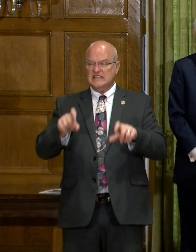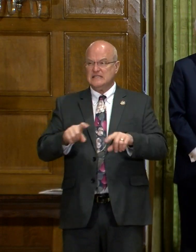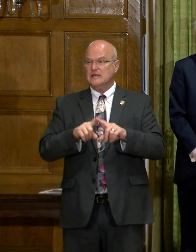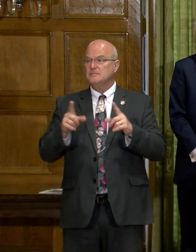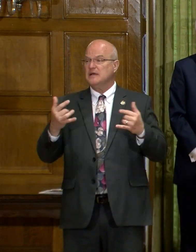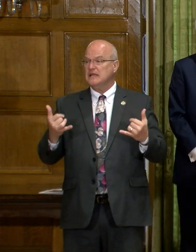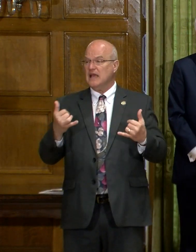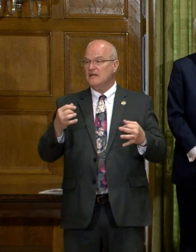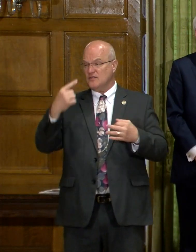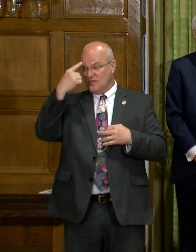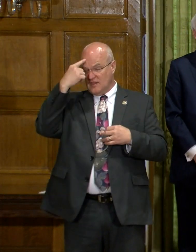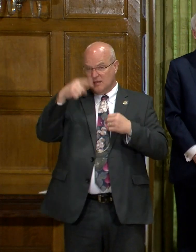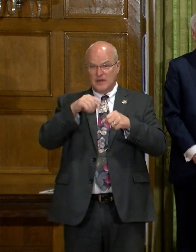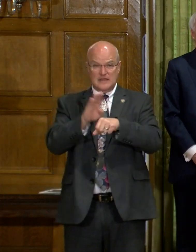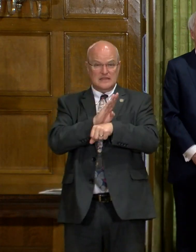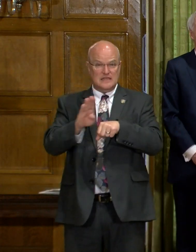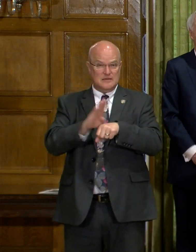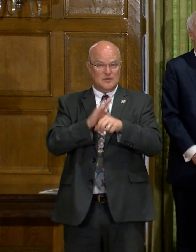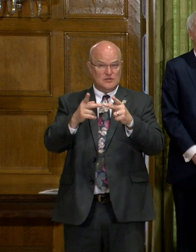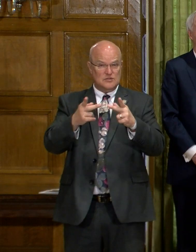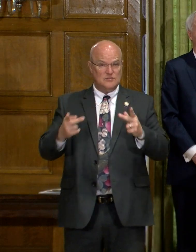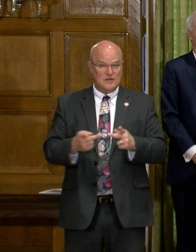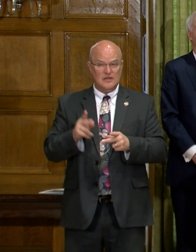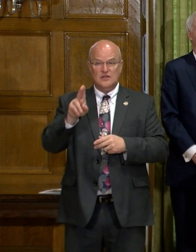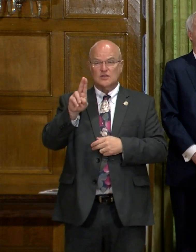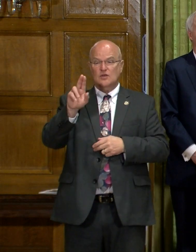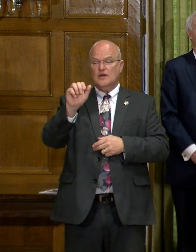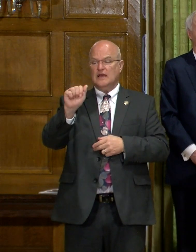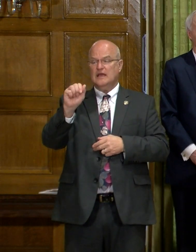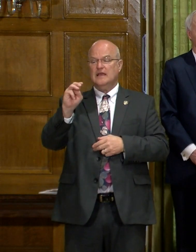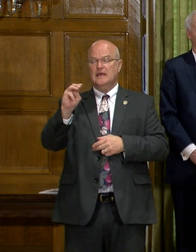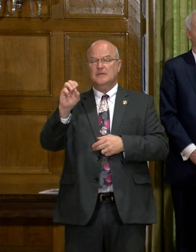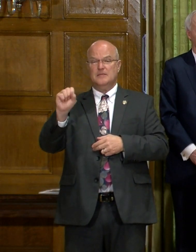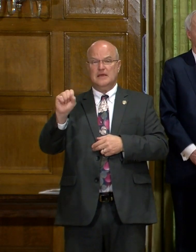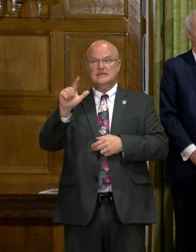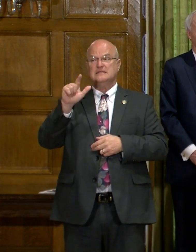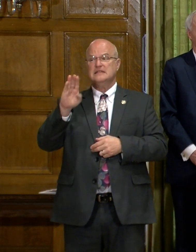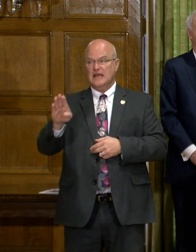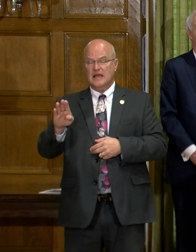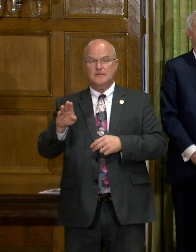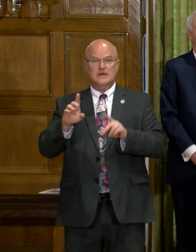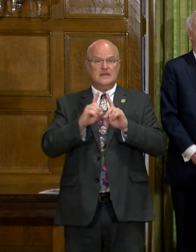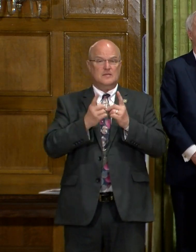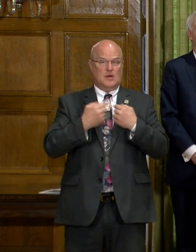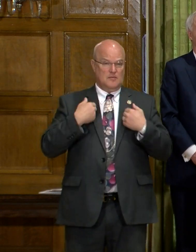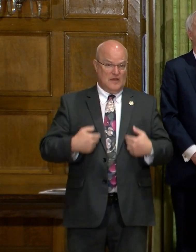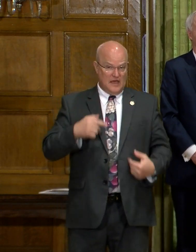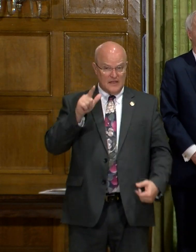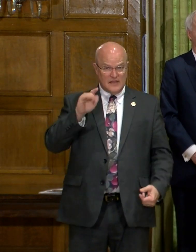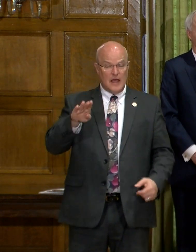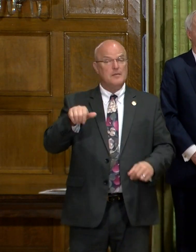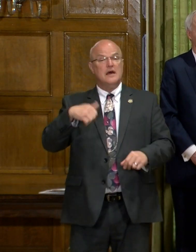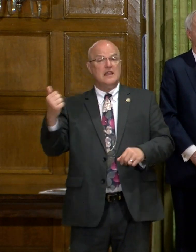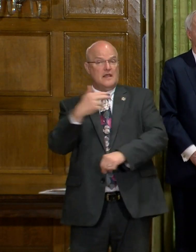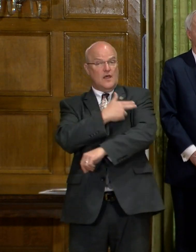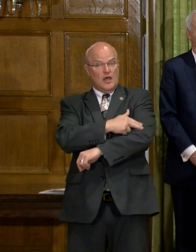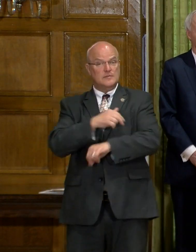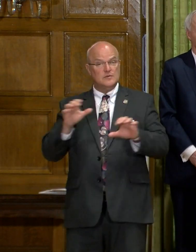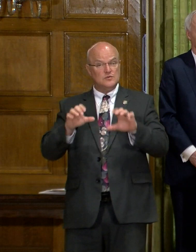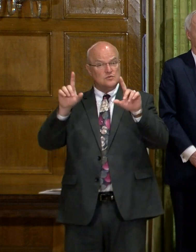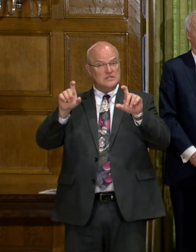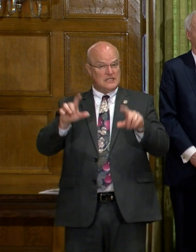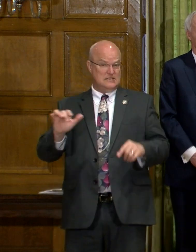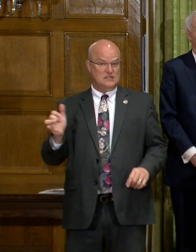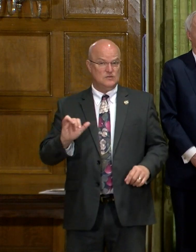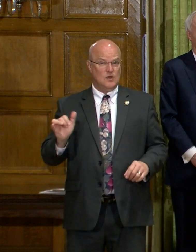but now if you consider the commercial sector, the UAMS lab, the Department of Health lab, and some other hospitals that are doing